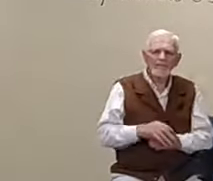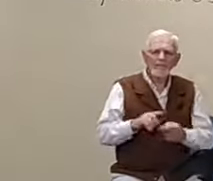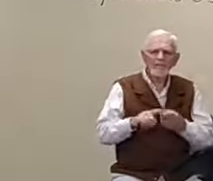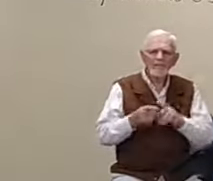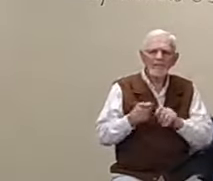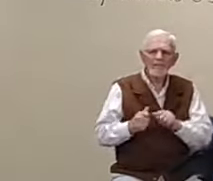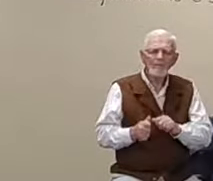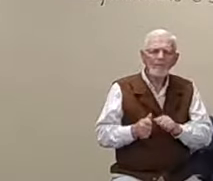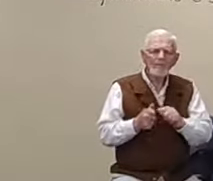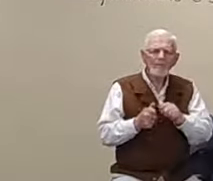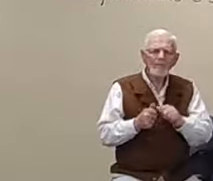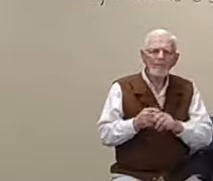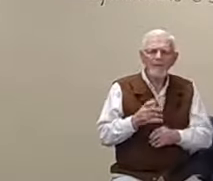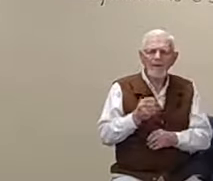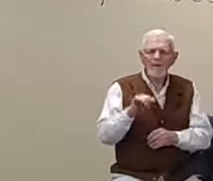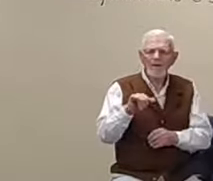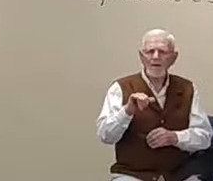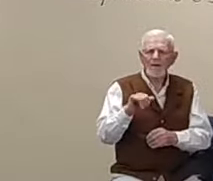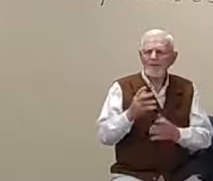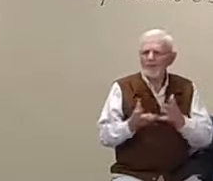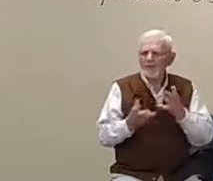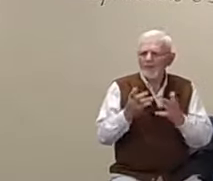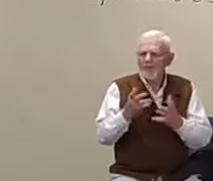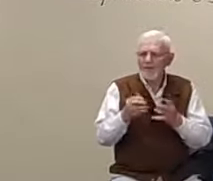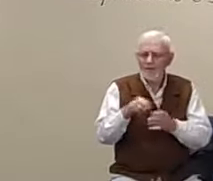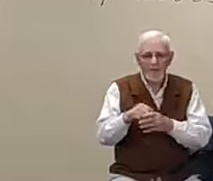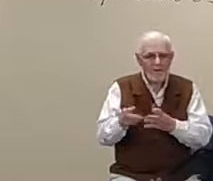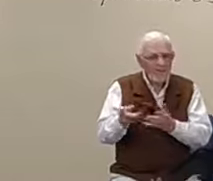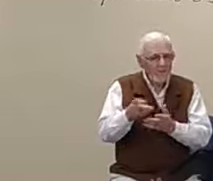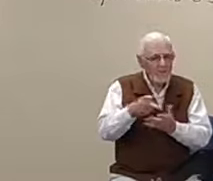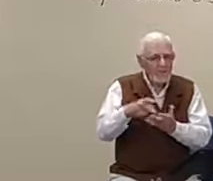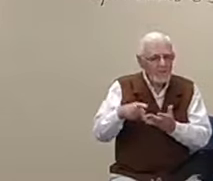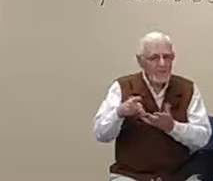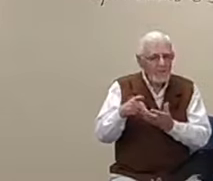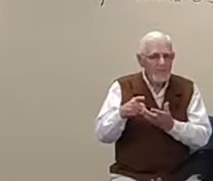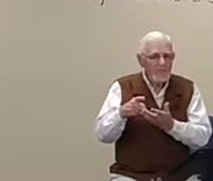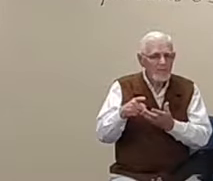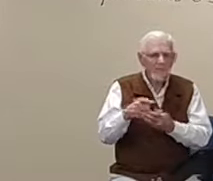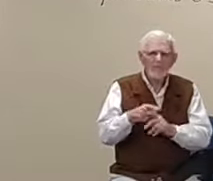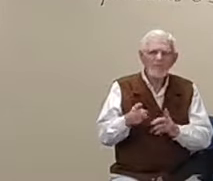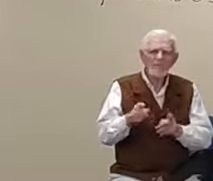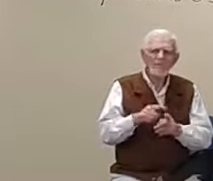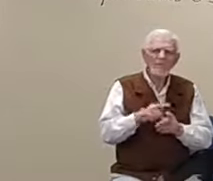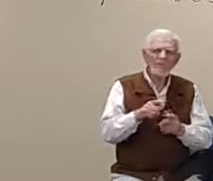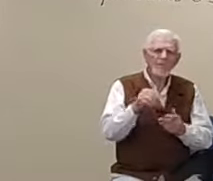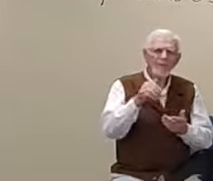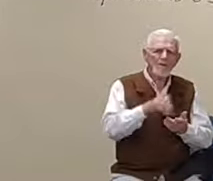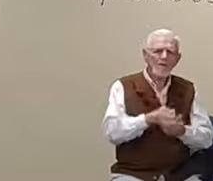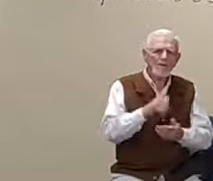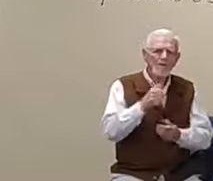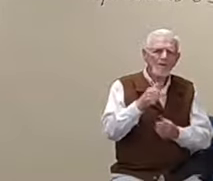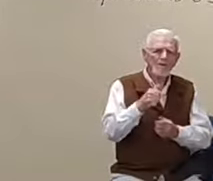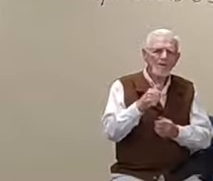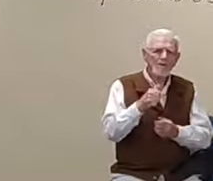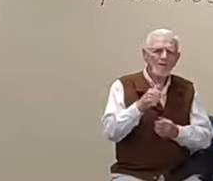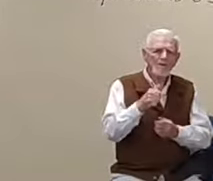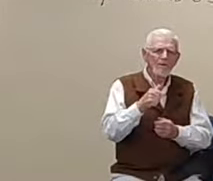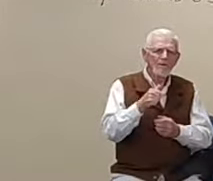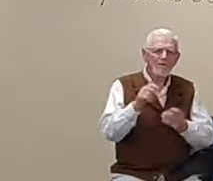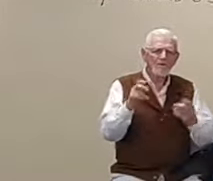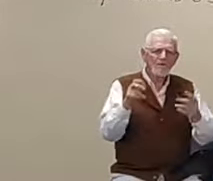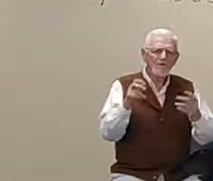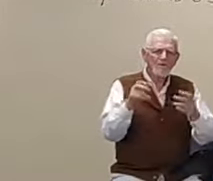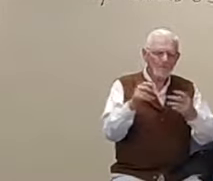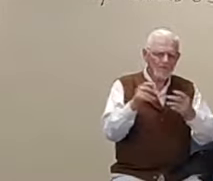apostles. And so, yeah, maybe it was in part. And then, but then again, it still doesn't quite match or